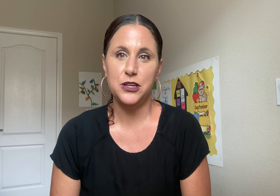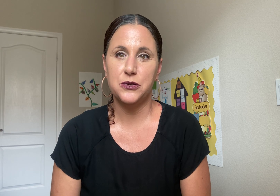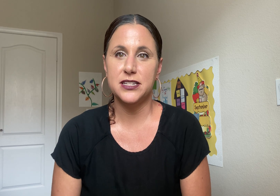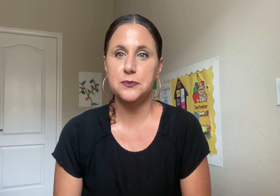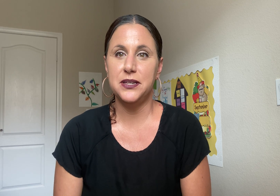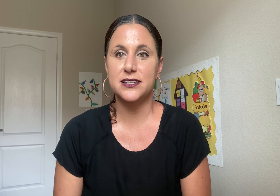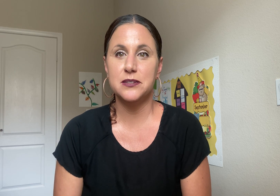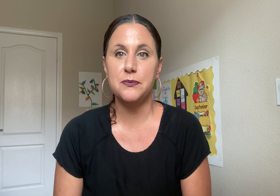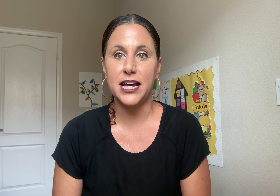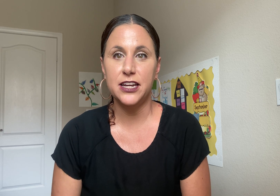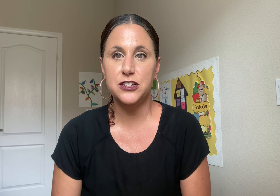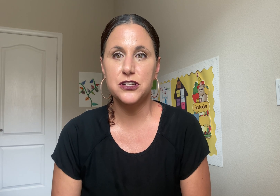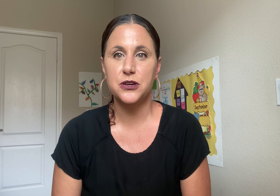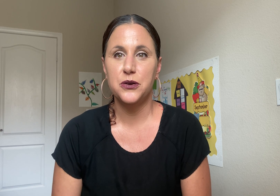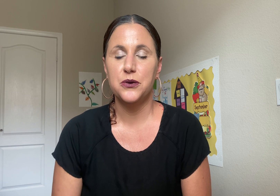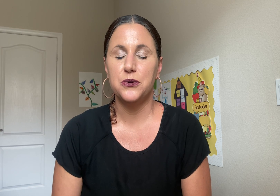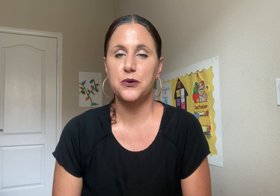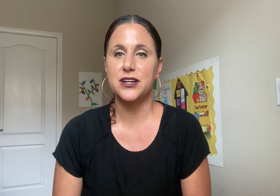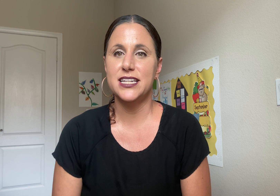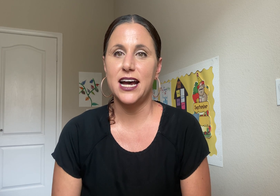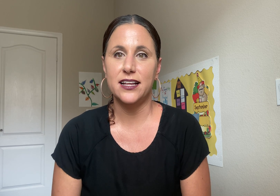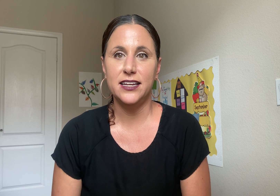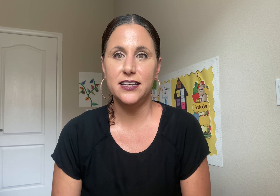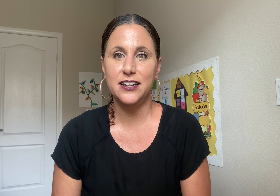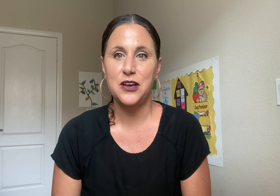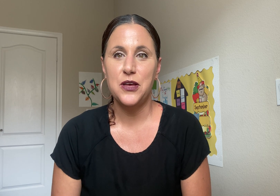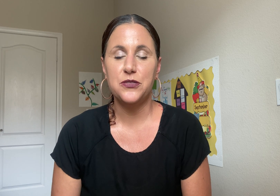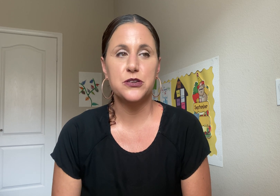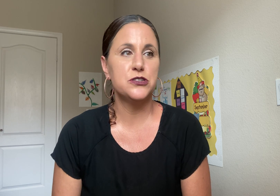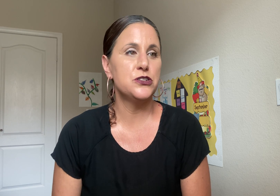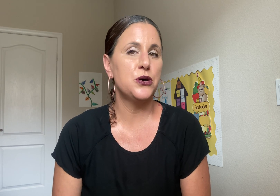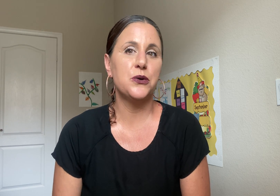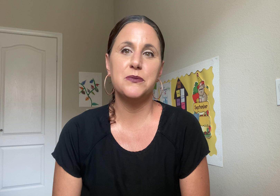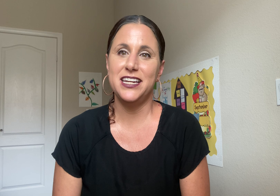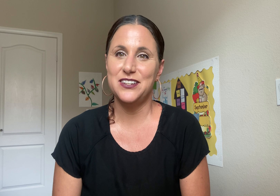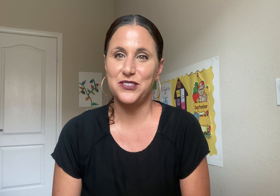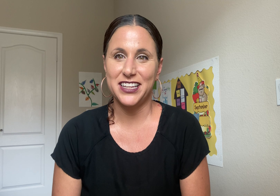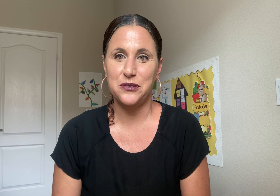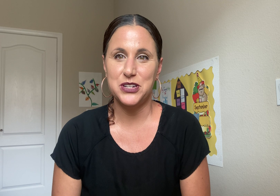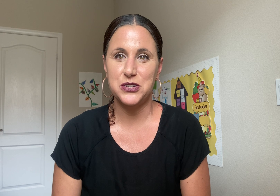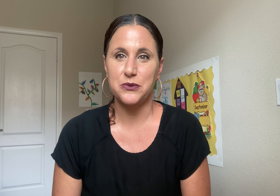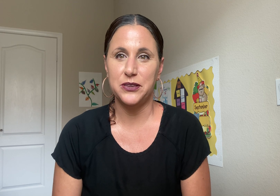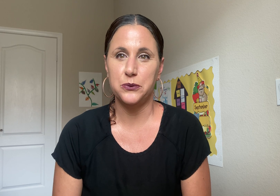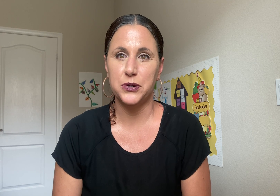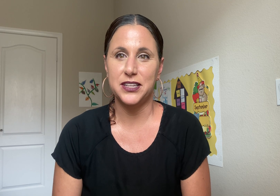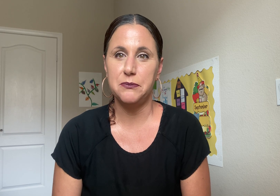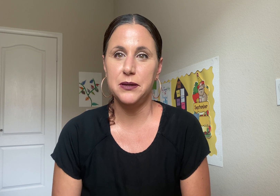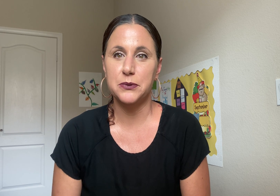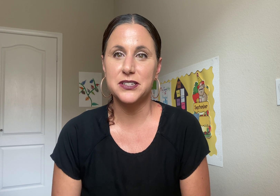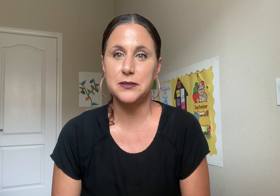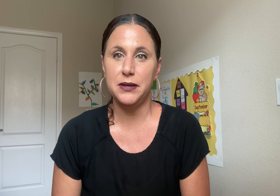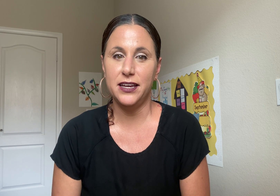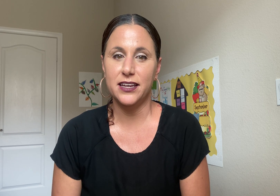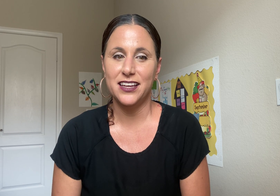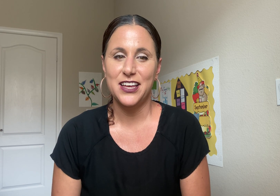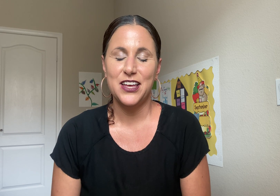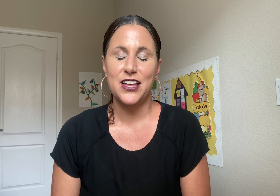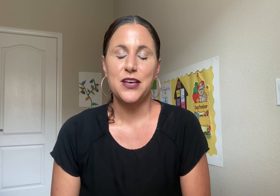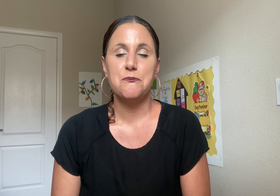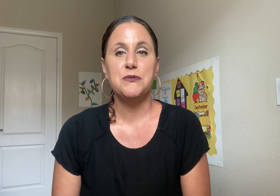can speak Spanish or Italian. There's so many different languages around the world that people speak. You